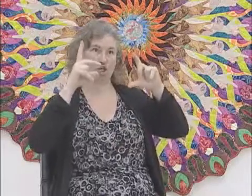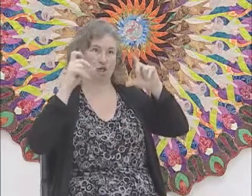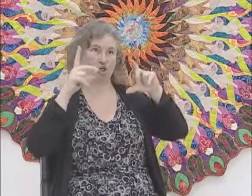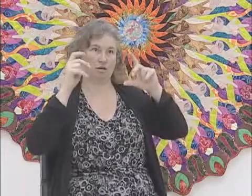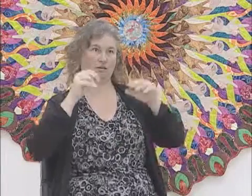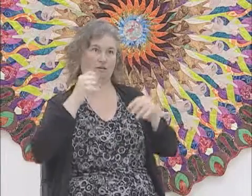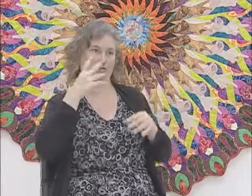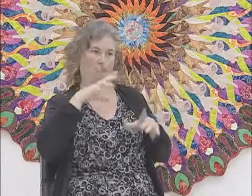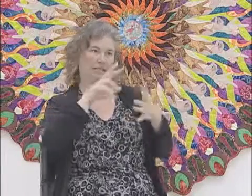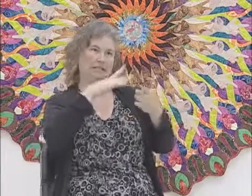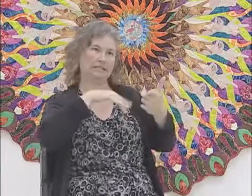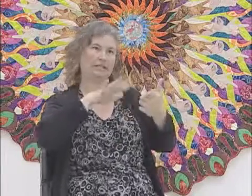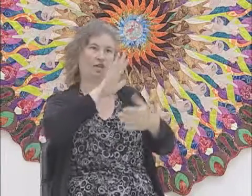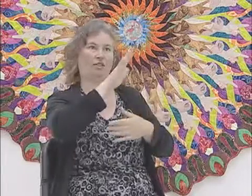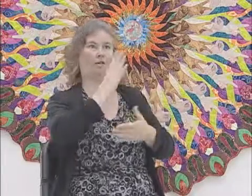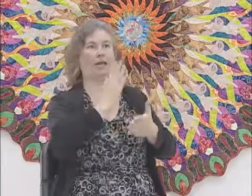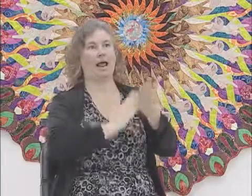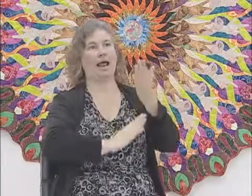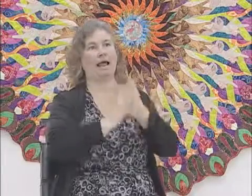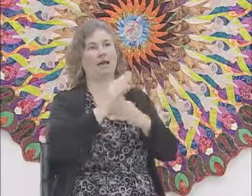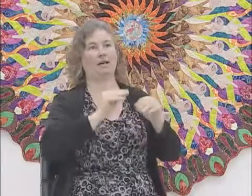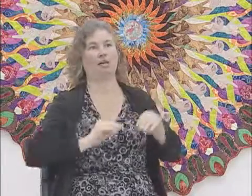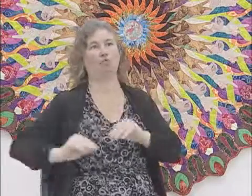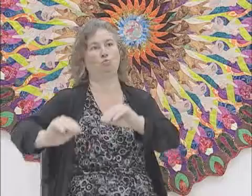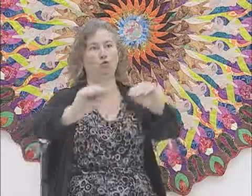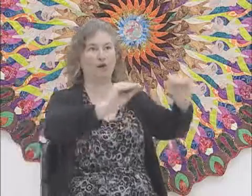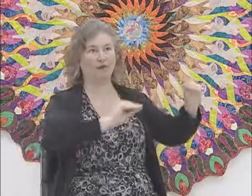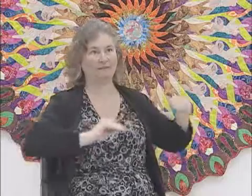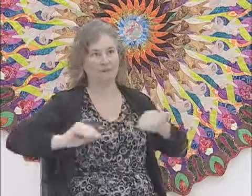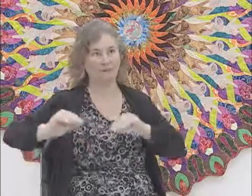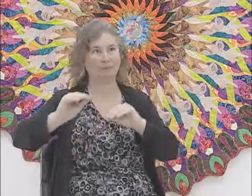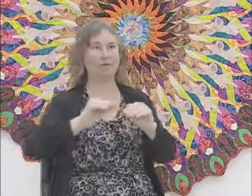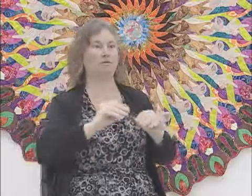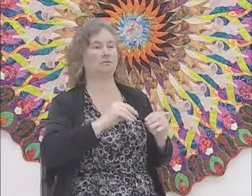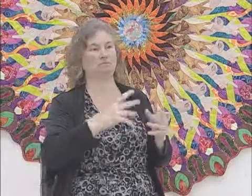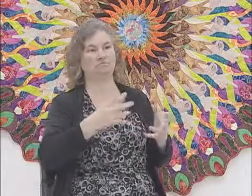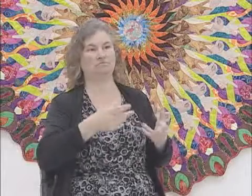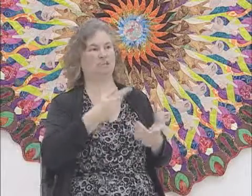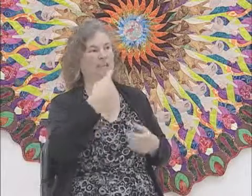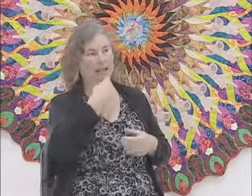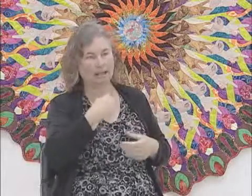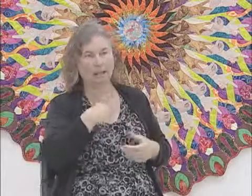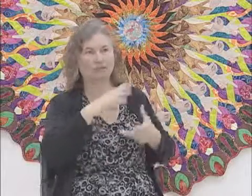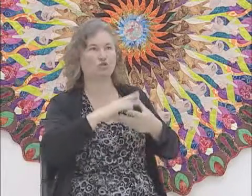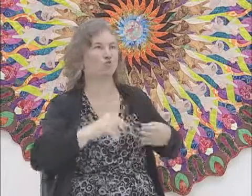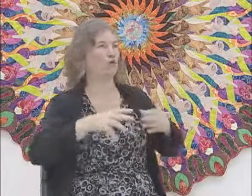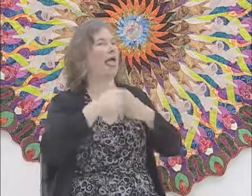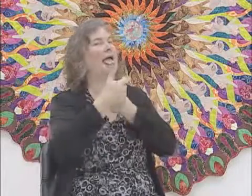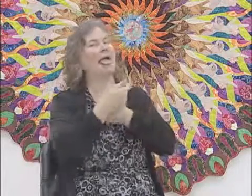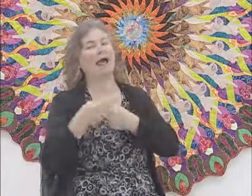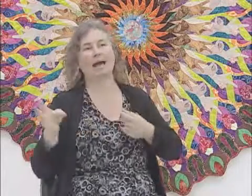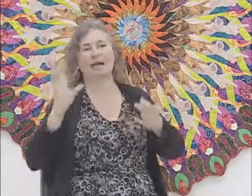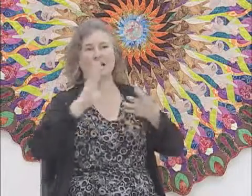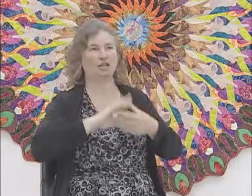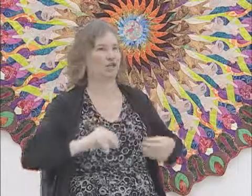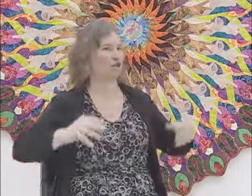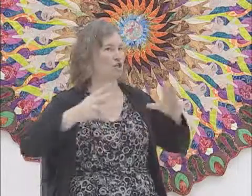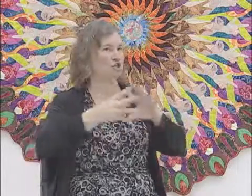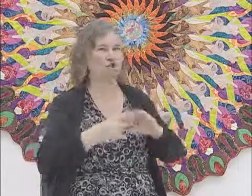model. And I took a lot of pictures of them so I could study their hand movements and facial expressions. I said, tell me a story, any story at all that